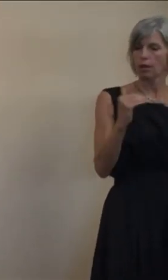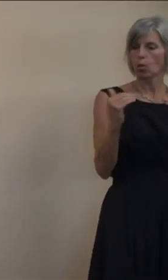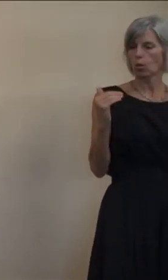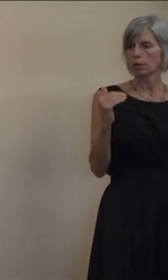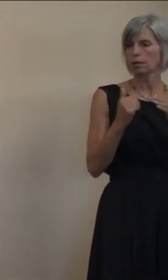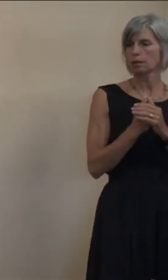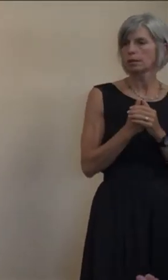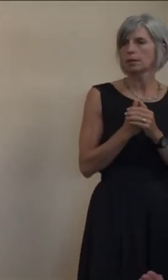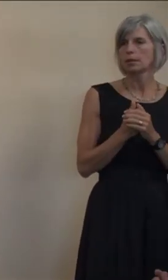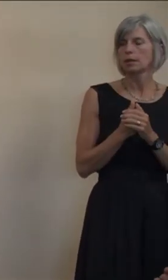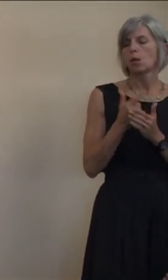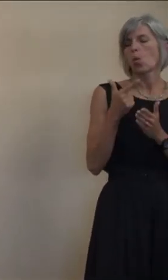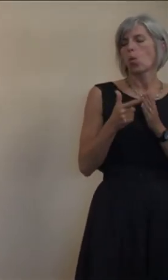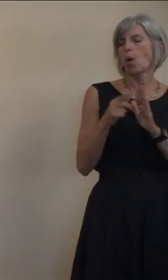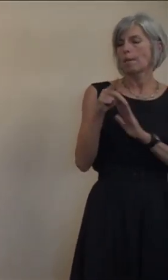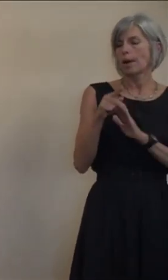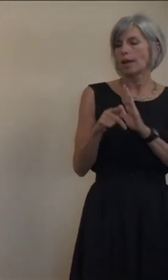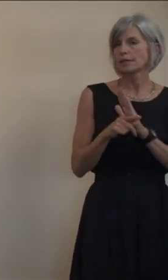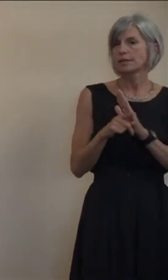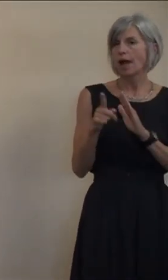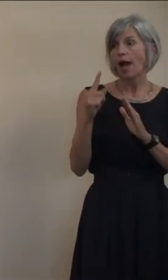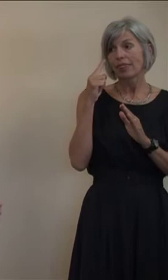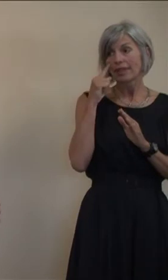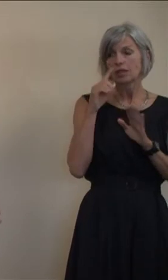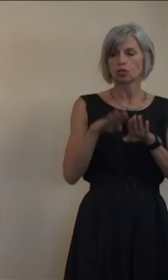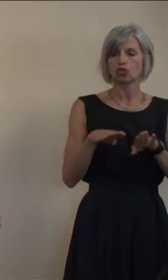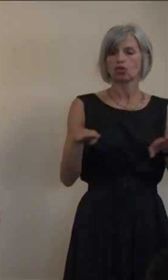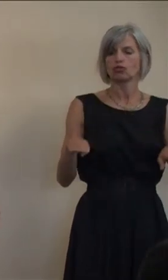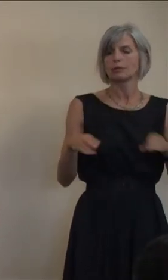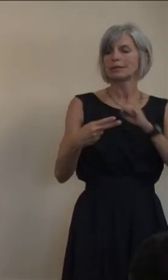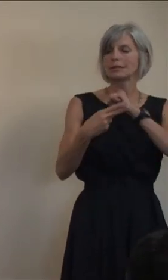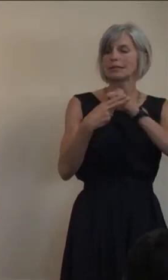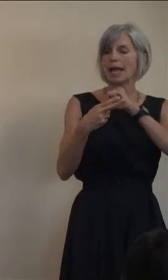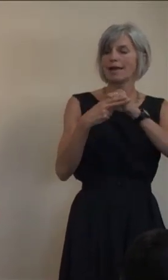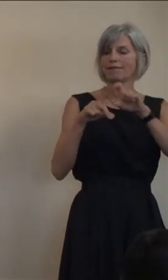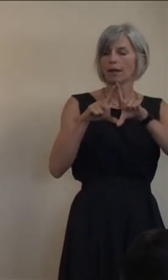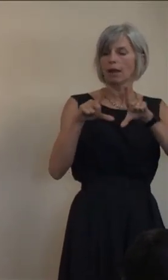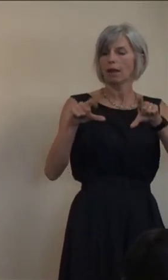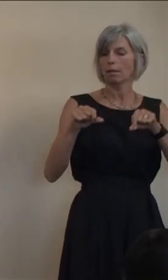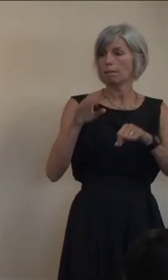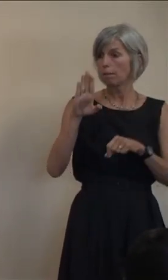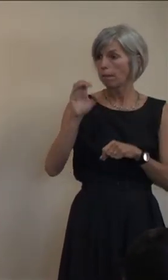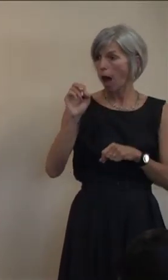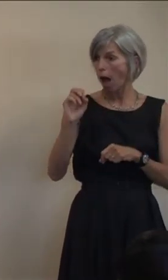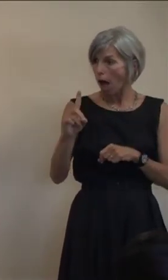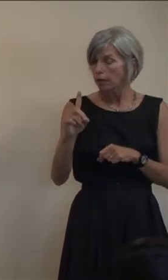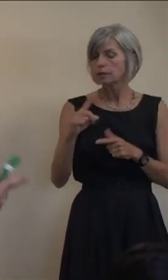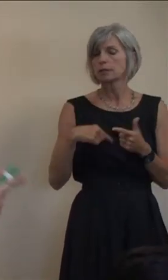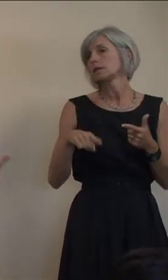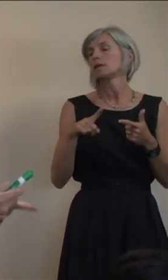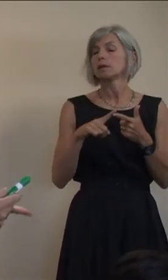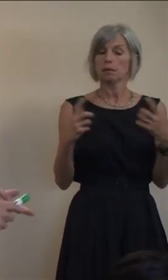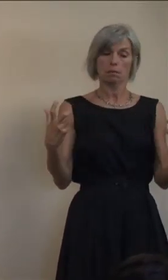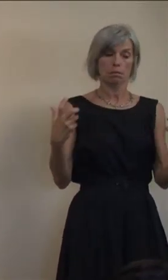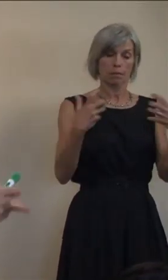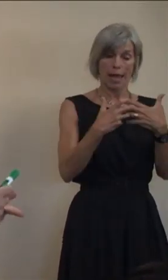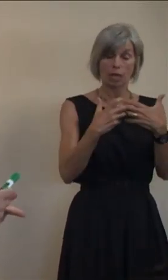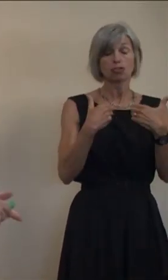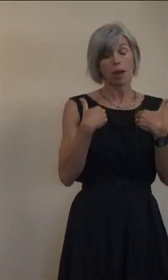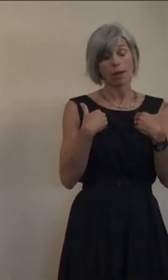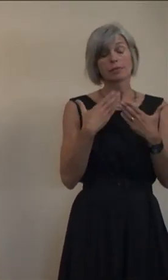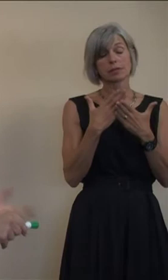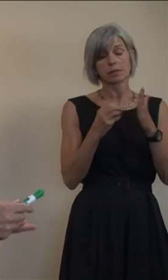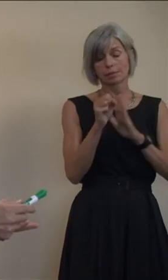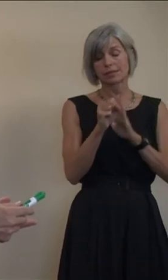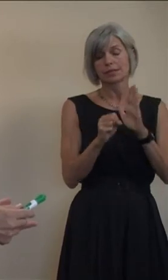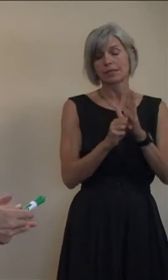what policies? Quickly, how about a children's savings bond? How about a match, which the proposals are out there. Some states